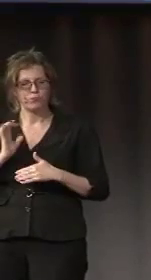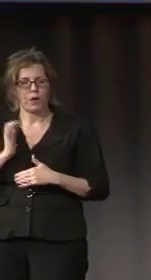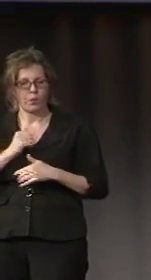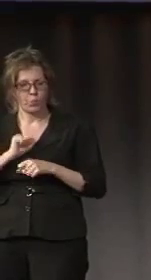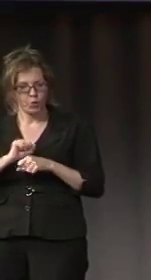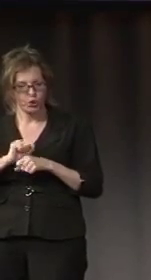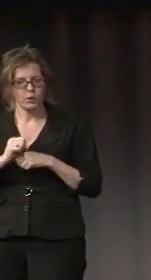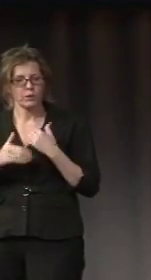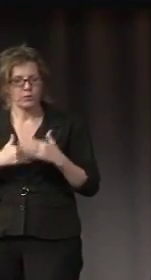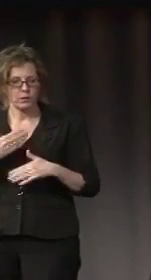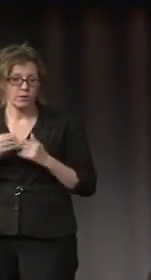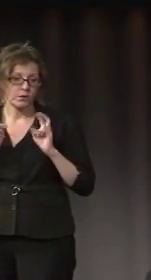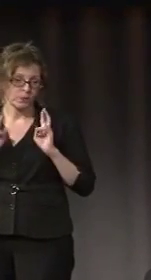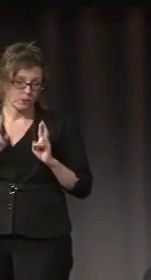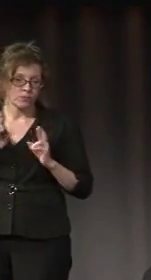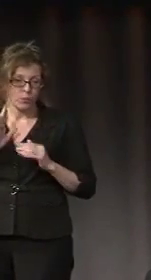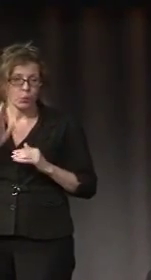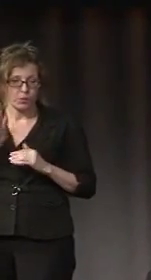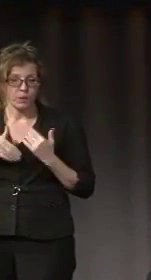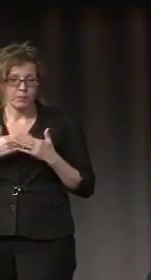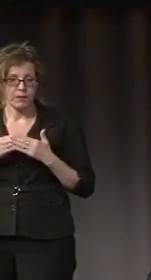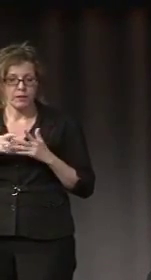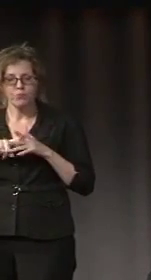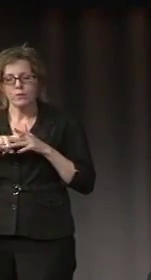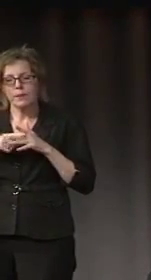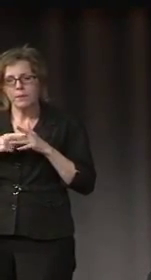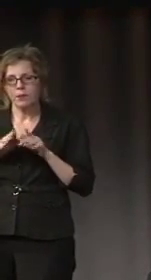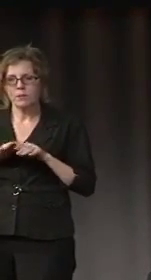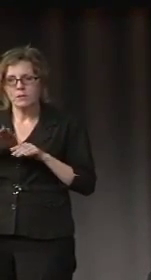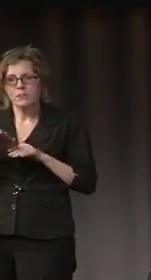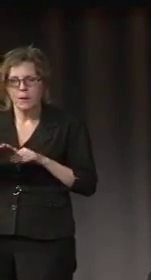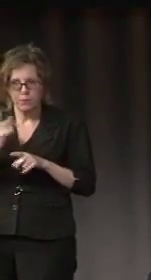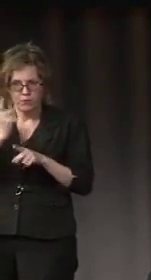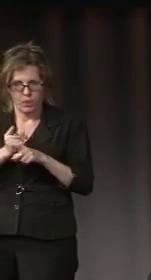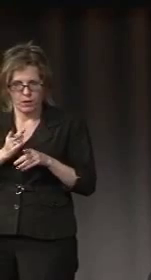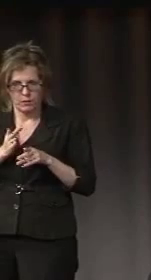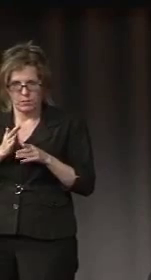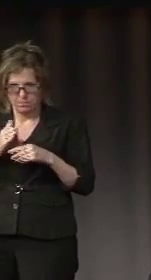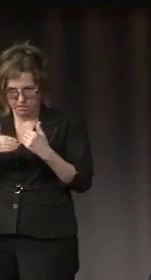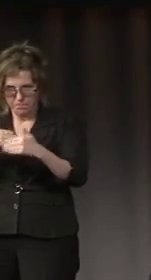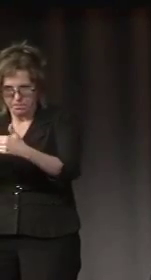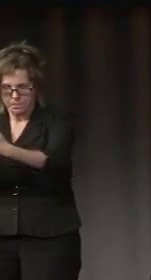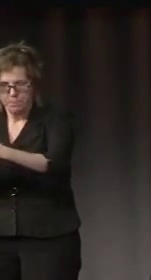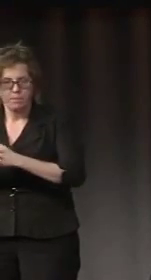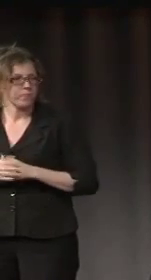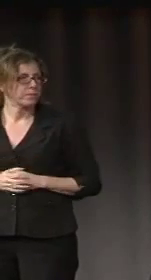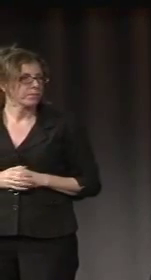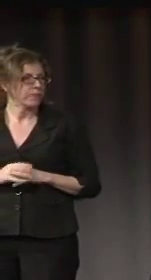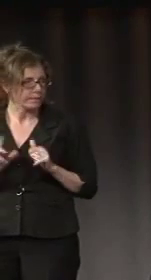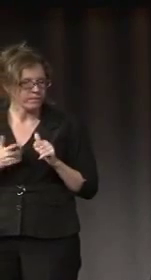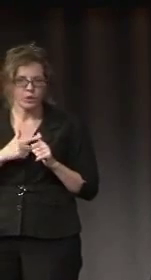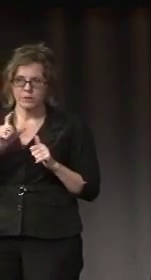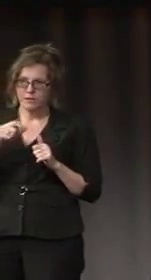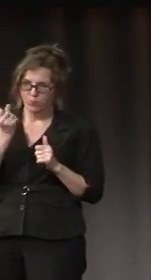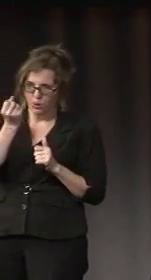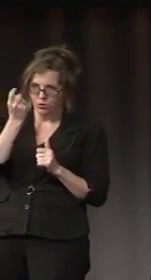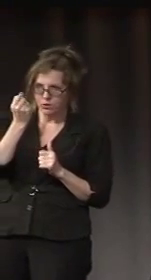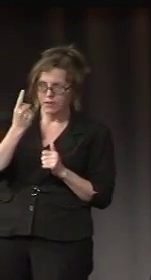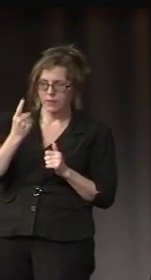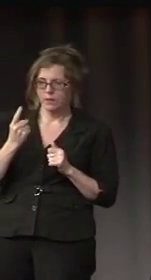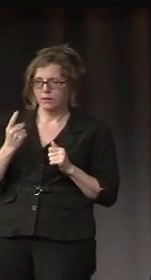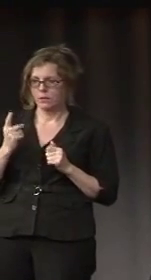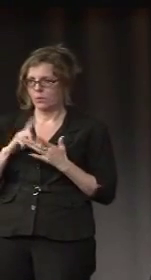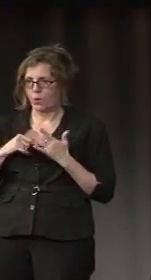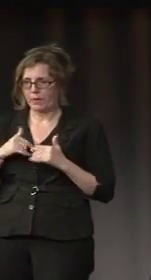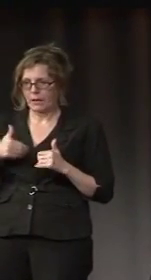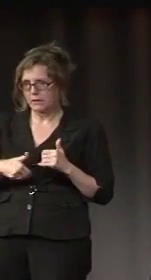maybe, I hope, will be a preliminary step in that direction. First, to understand what we can sense right